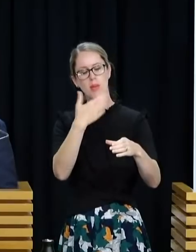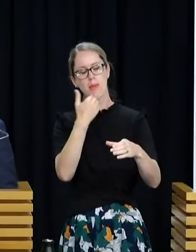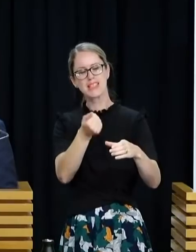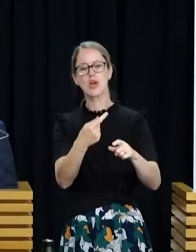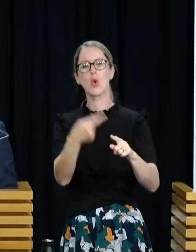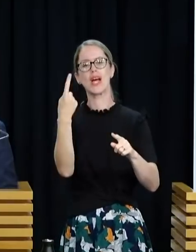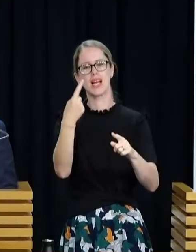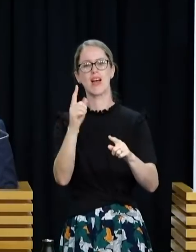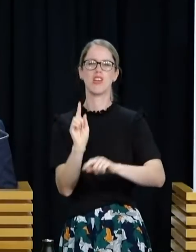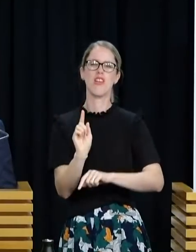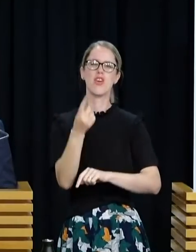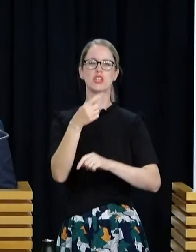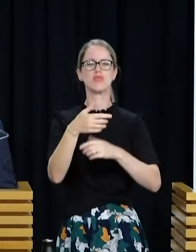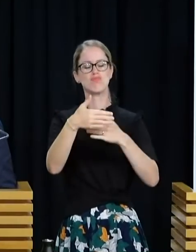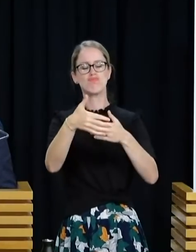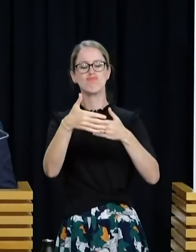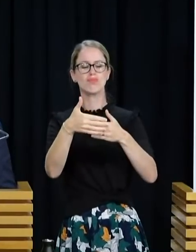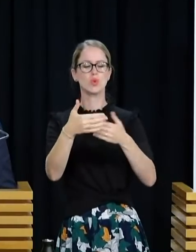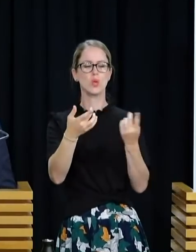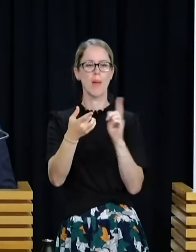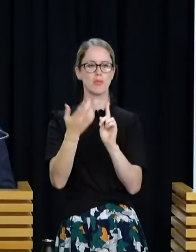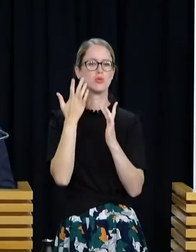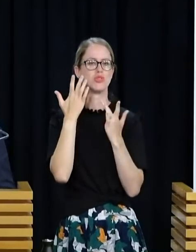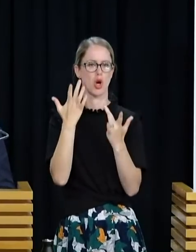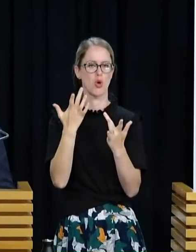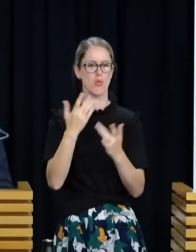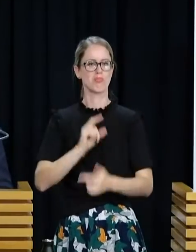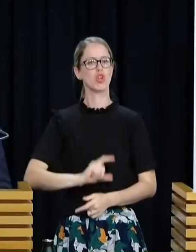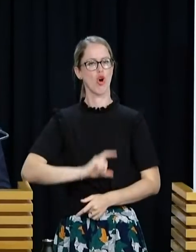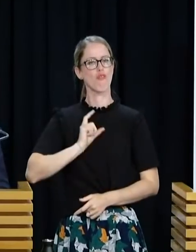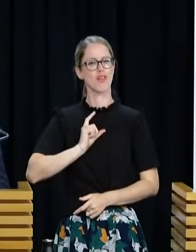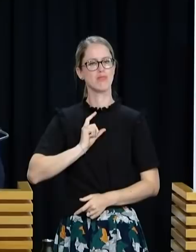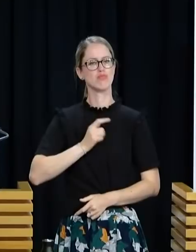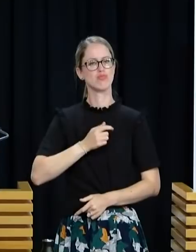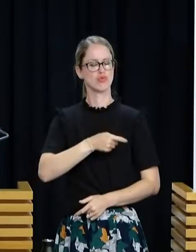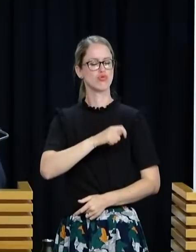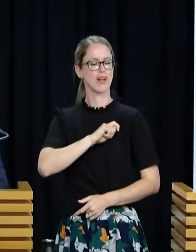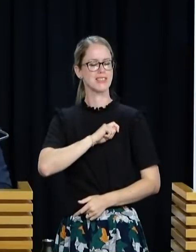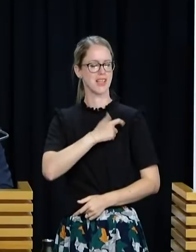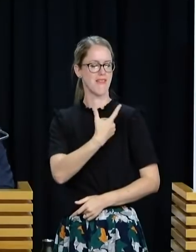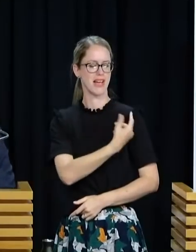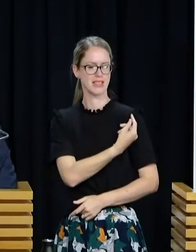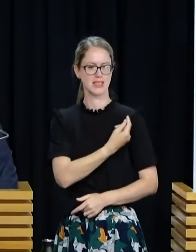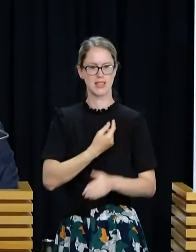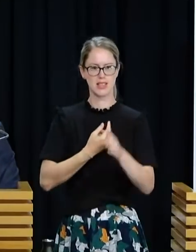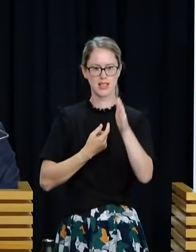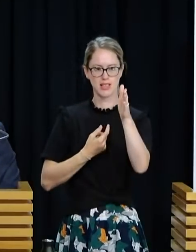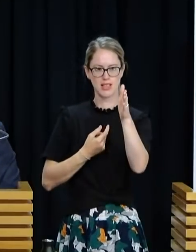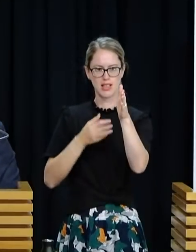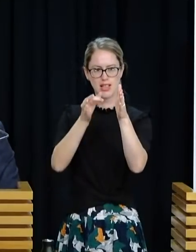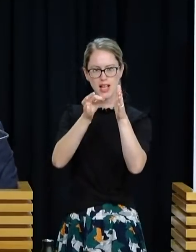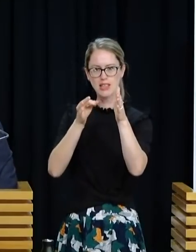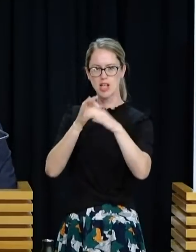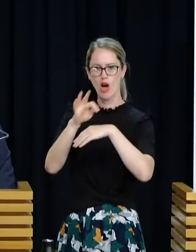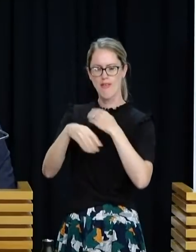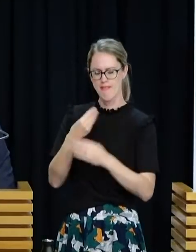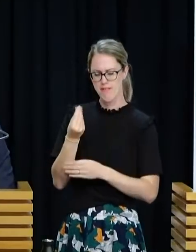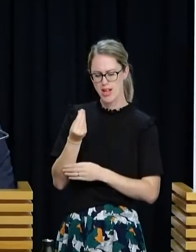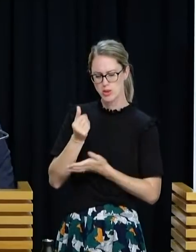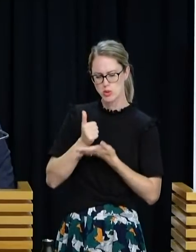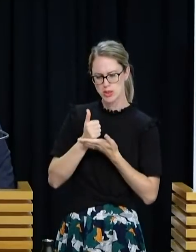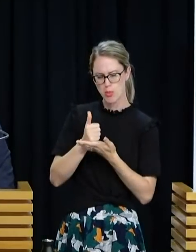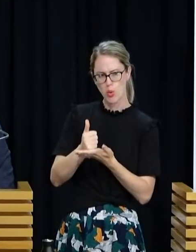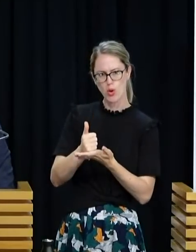be quick to come forward so that you can demonstrate your confidence in the vaccine. Just quickly back on the financial support. Was